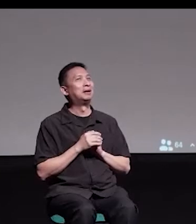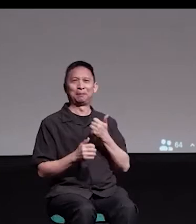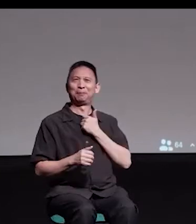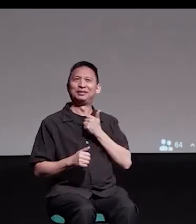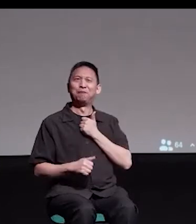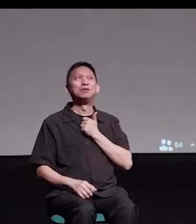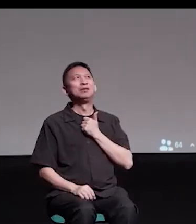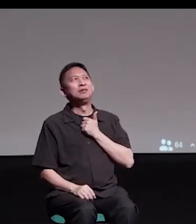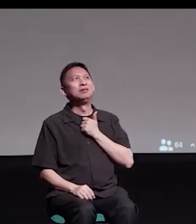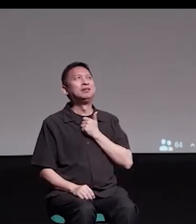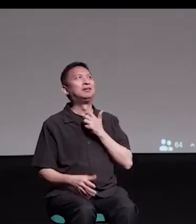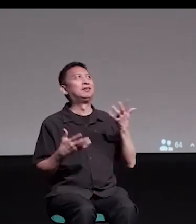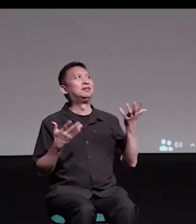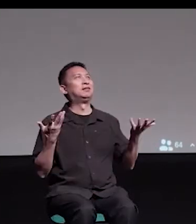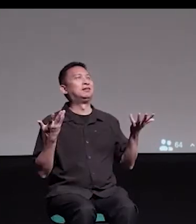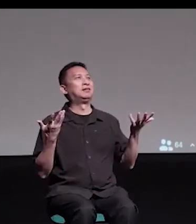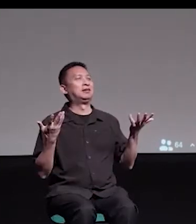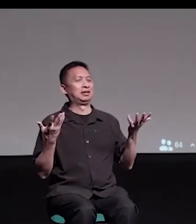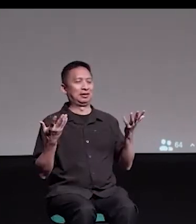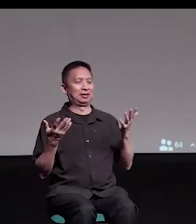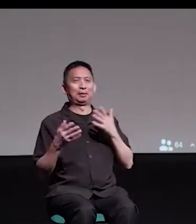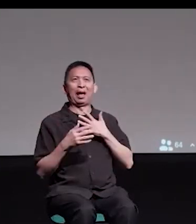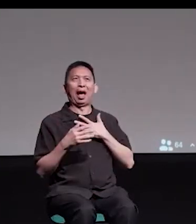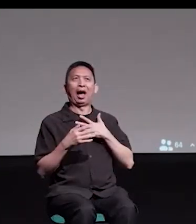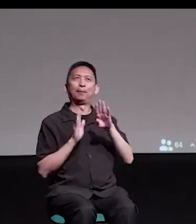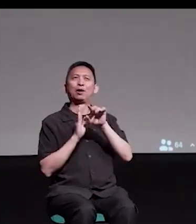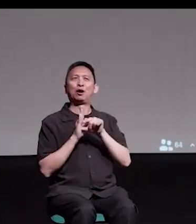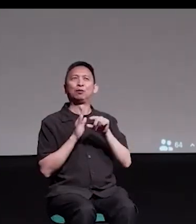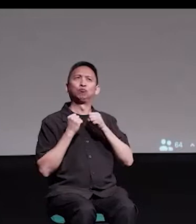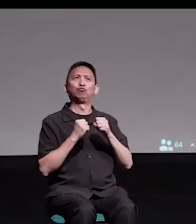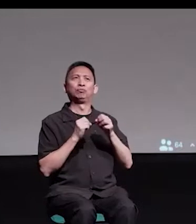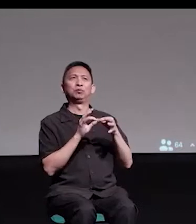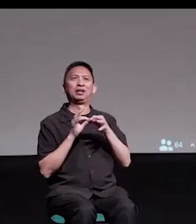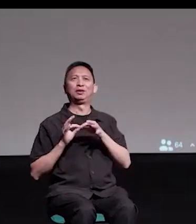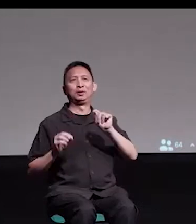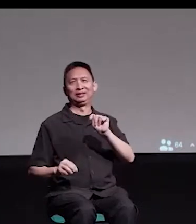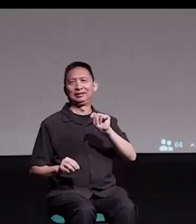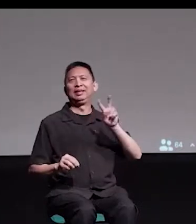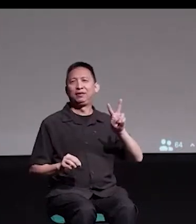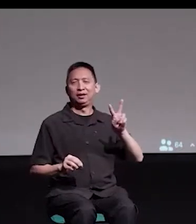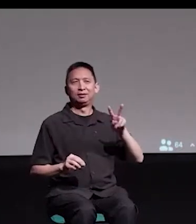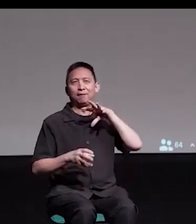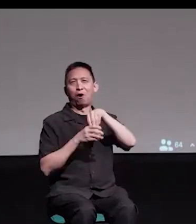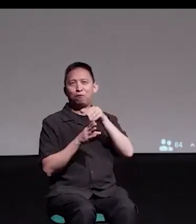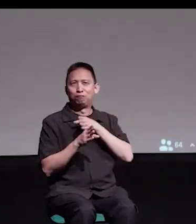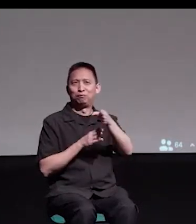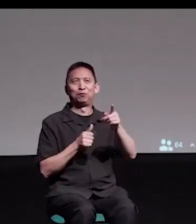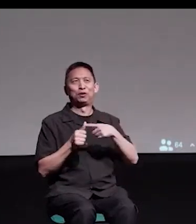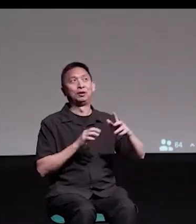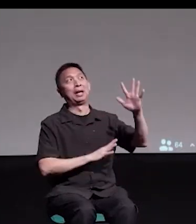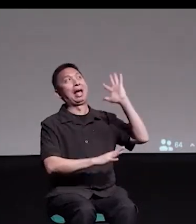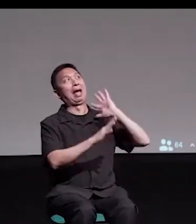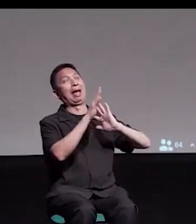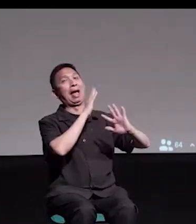I very much think, I think I have a strong background in television. That's what I started doing first. Back in